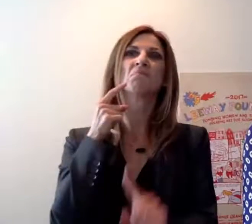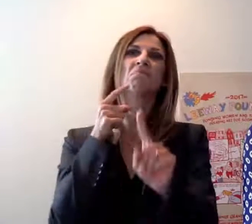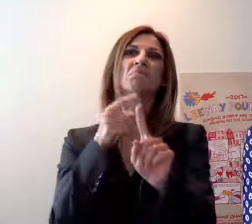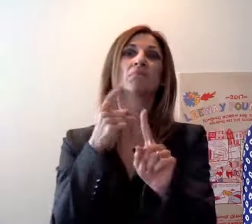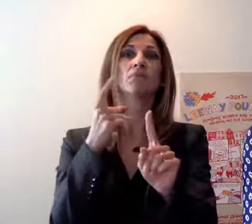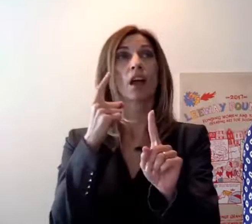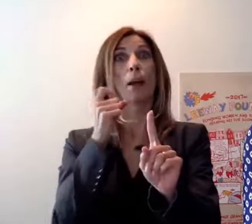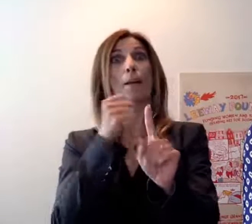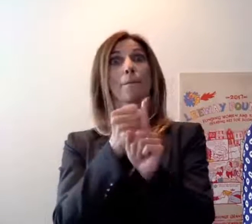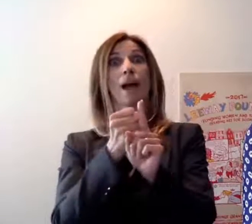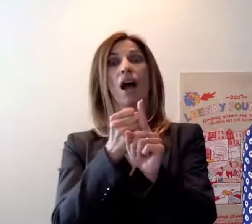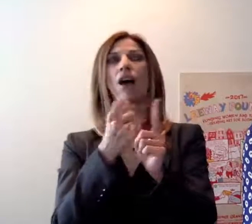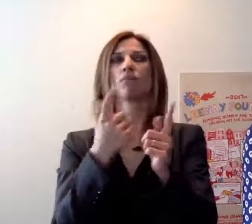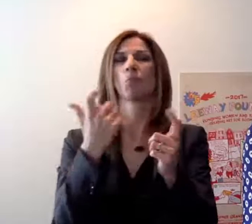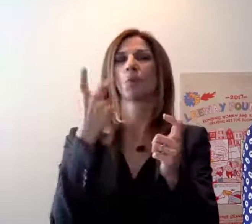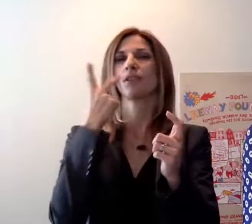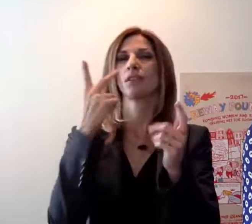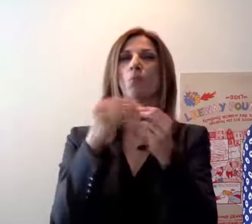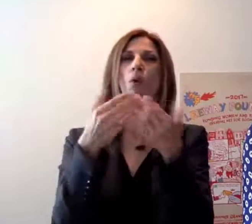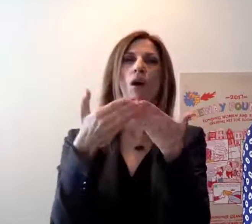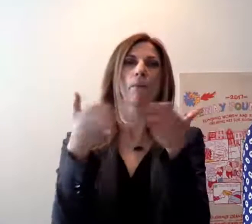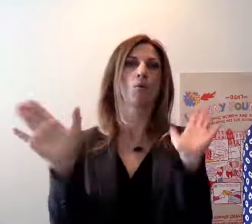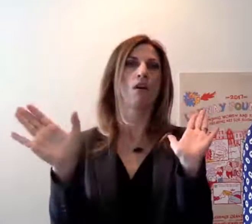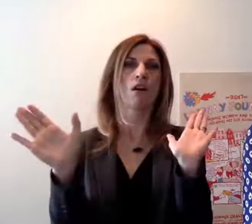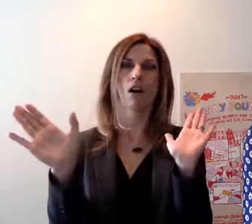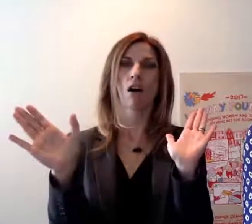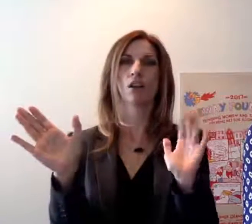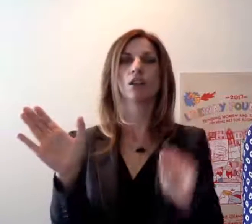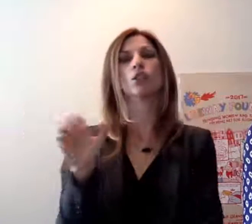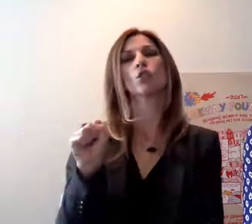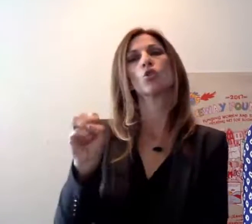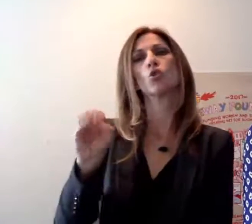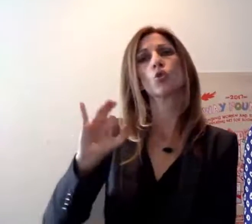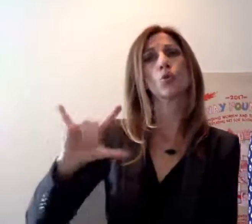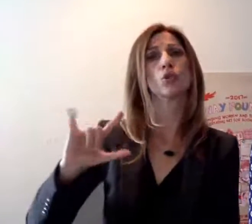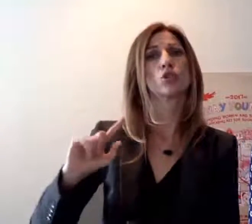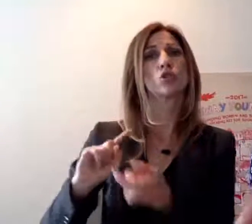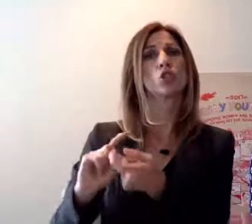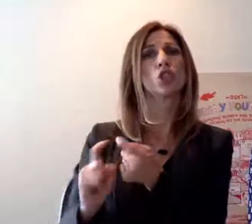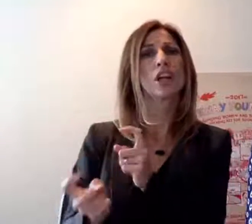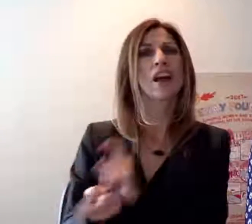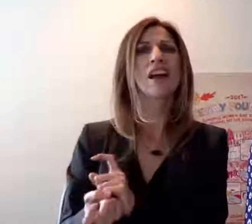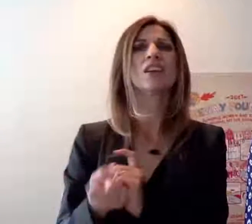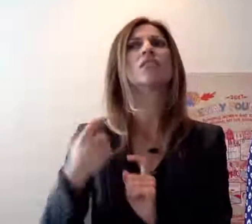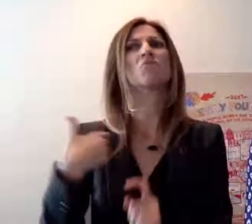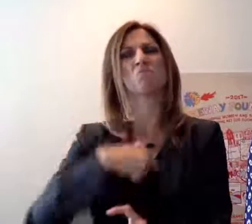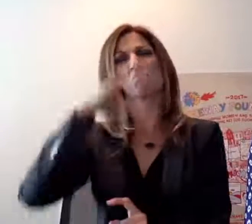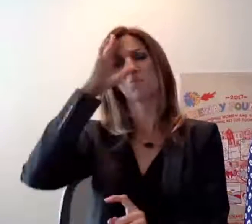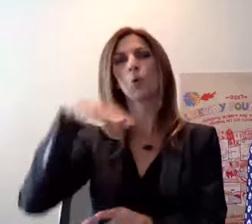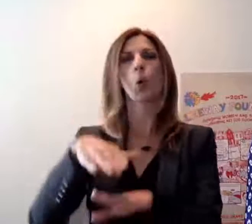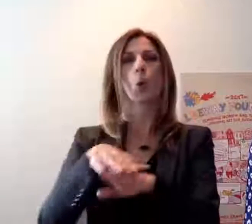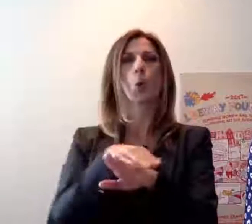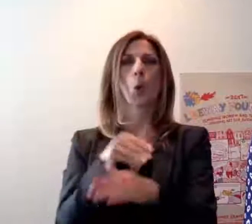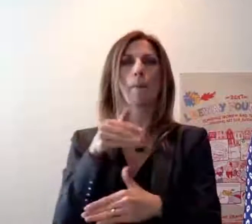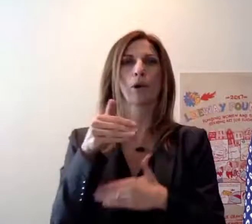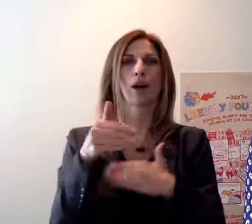broader picture and thinking about social change as a slow process over